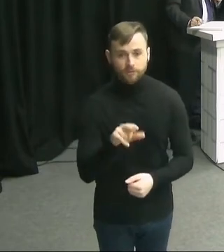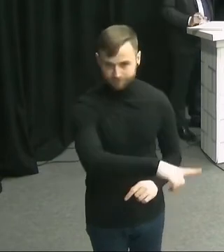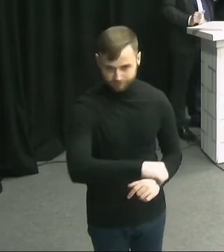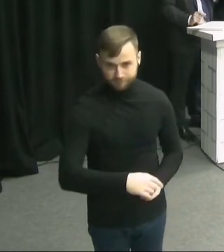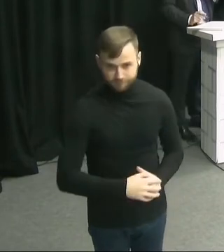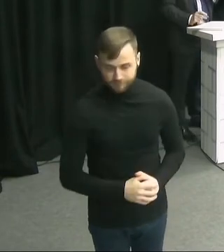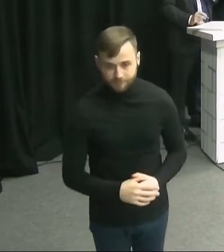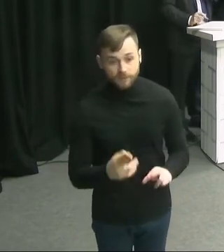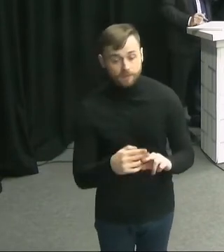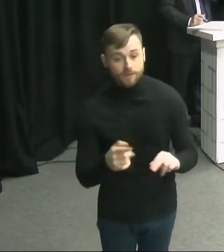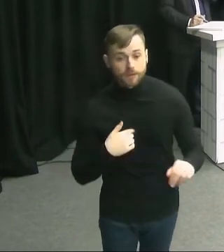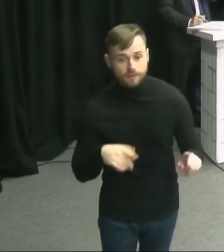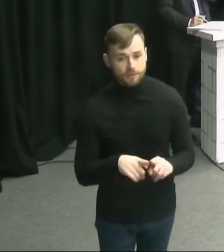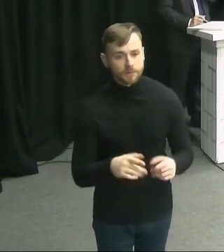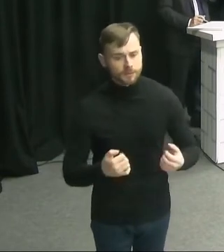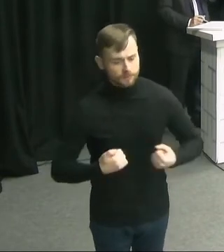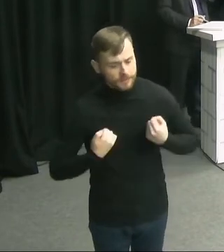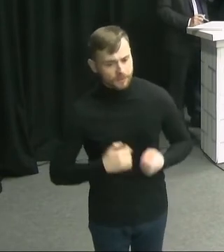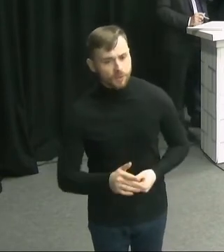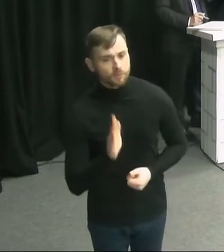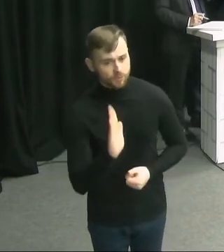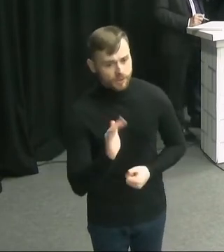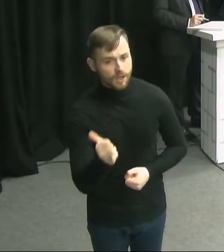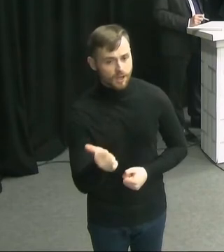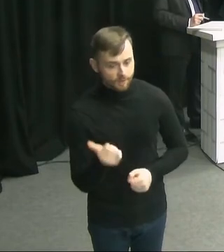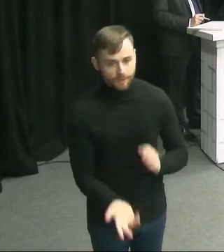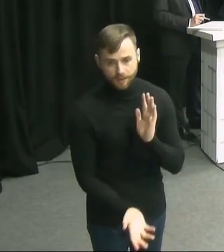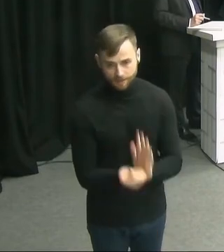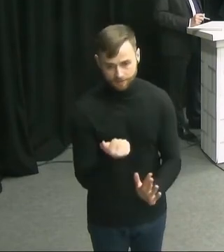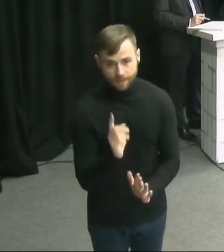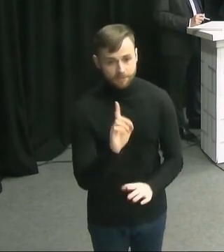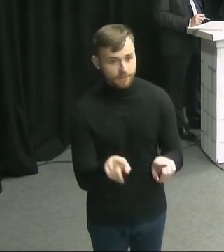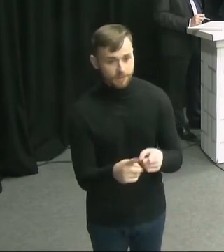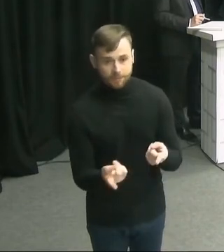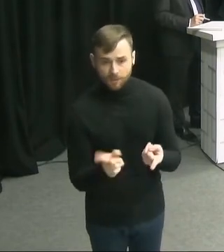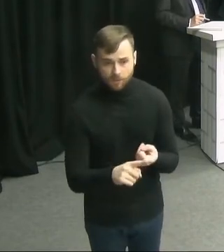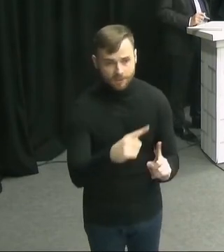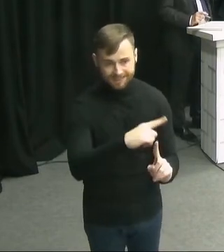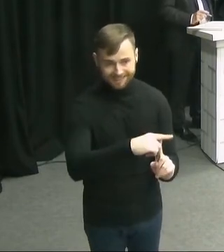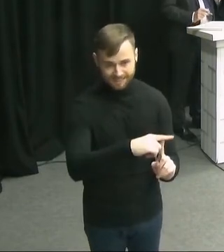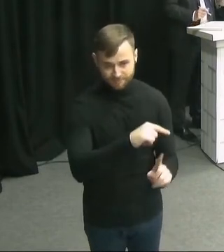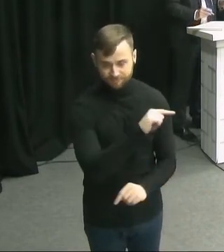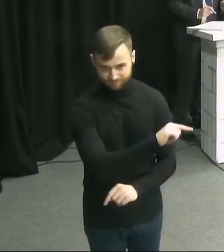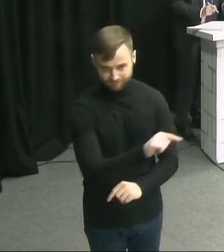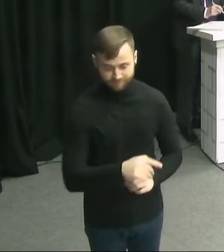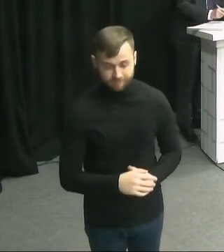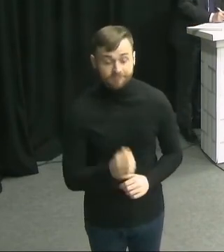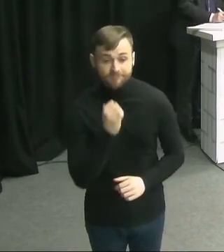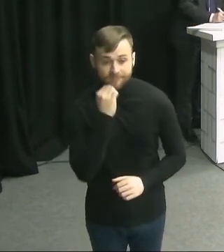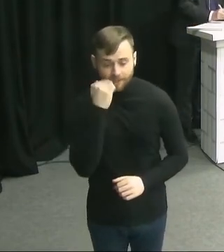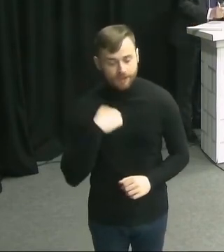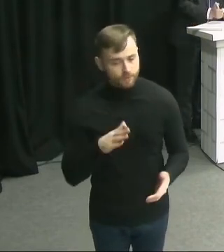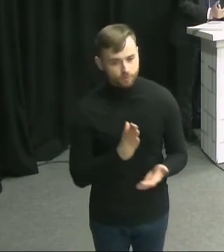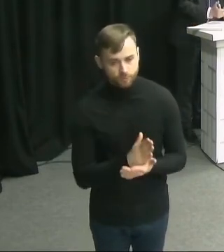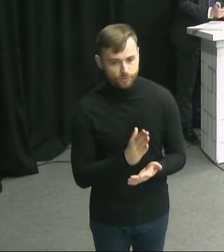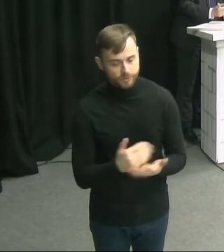the main institution responsible for the budget, the small parliament, I see that the small parliament is the council, and